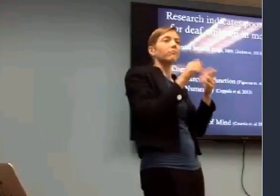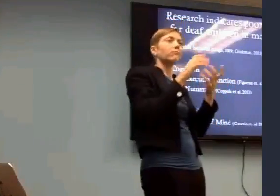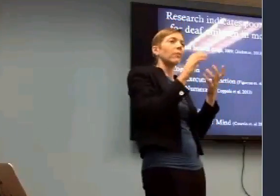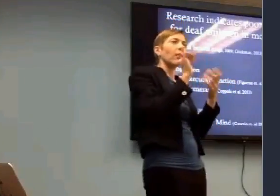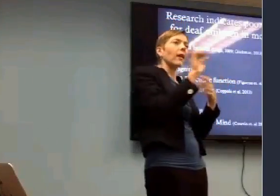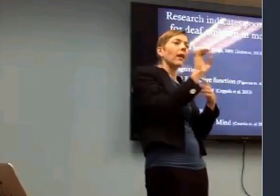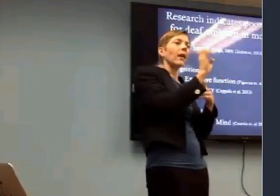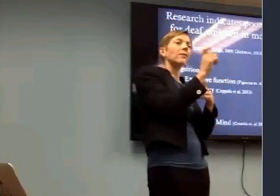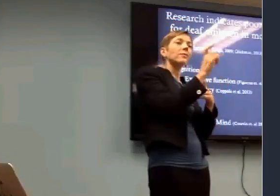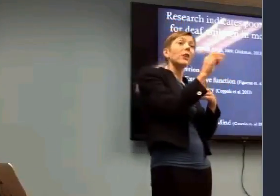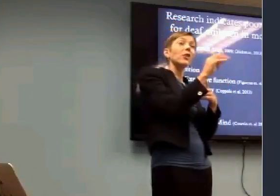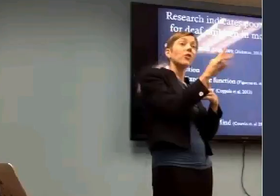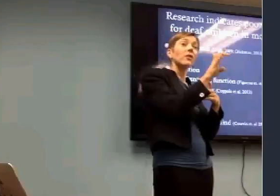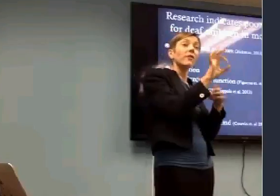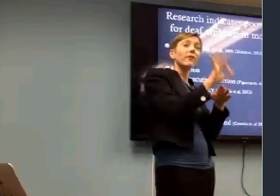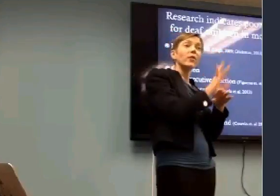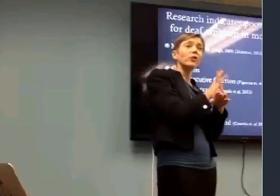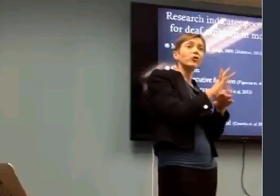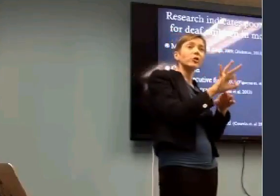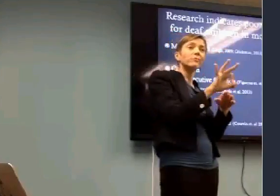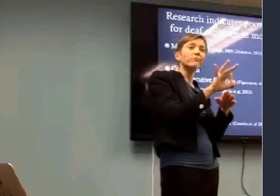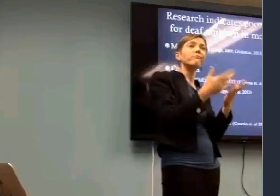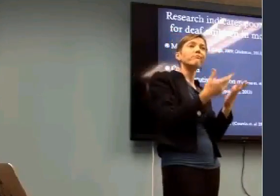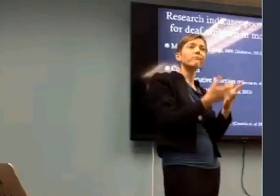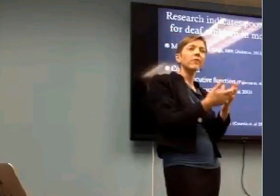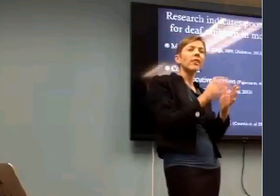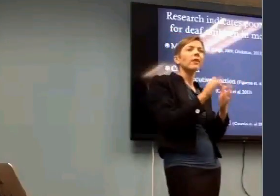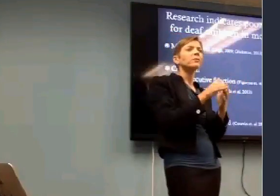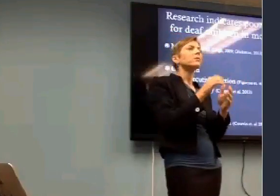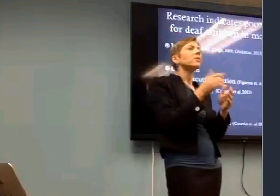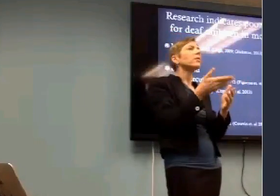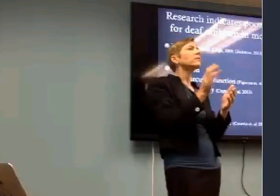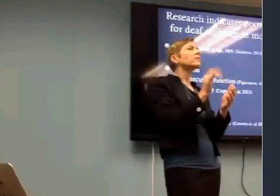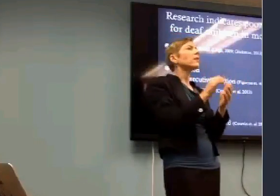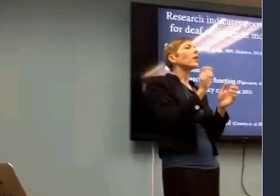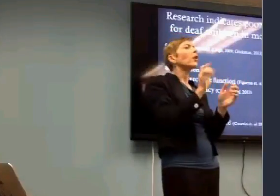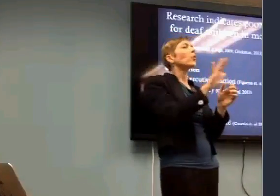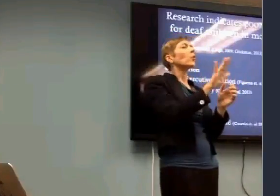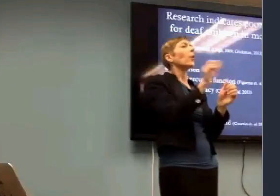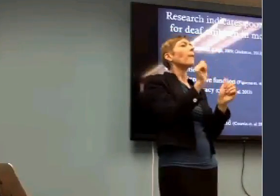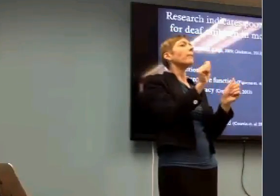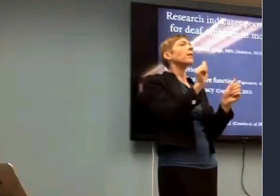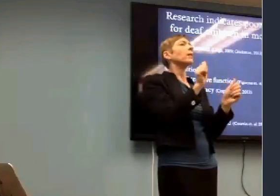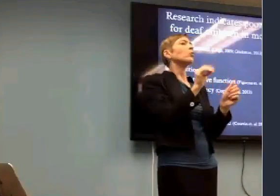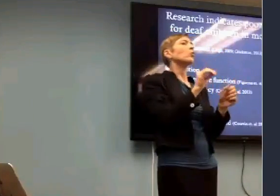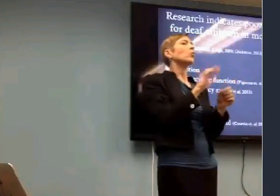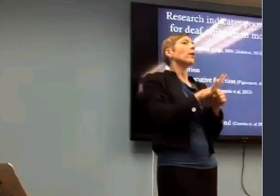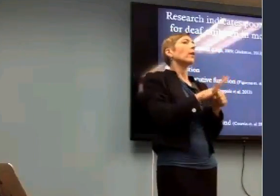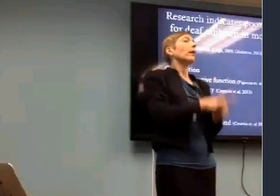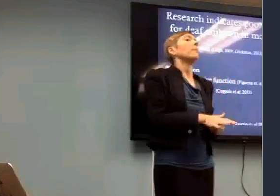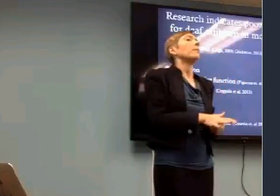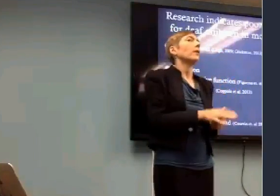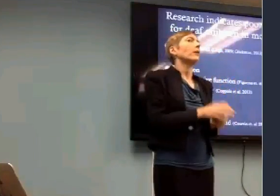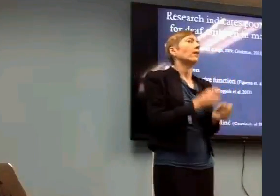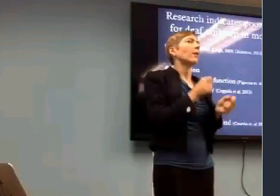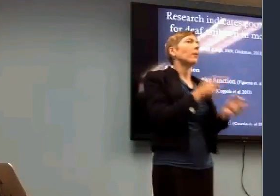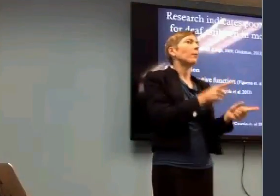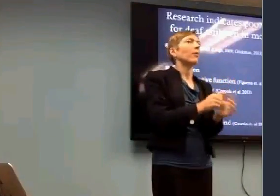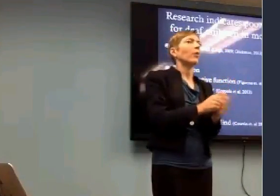There are different areas like executive functioning, things that